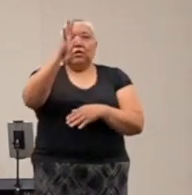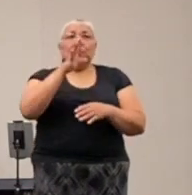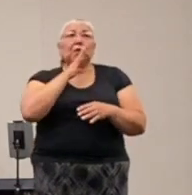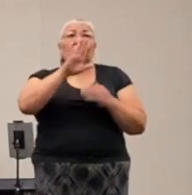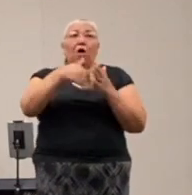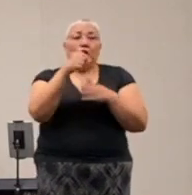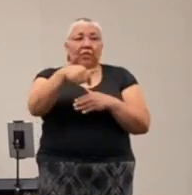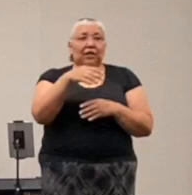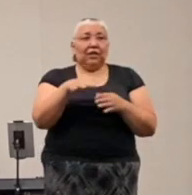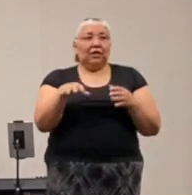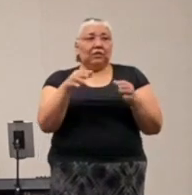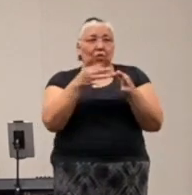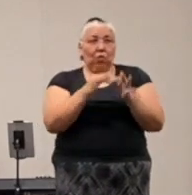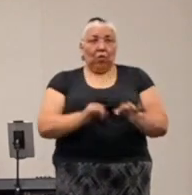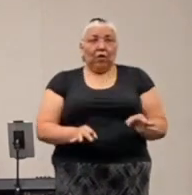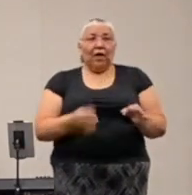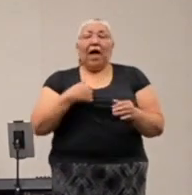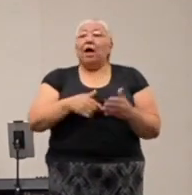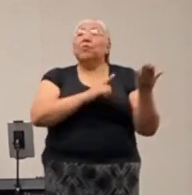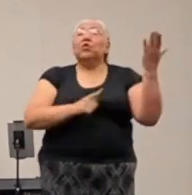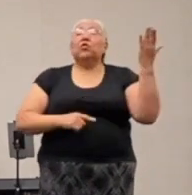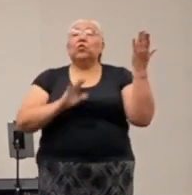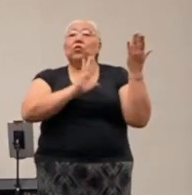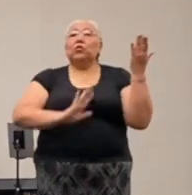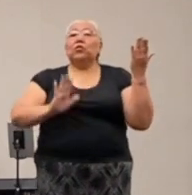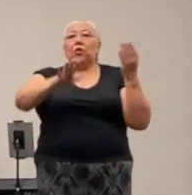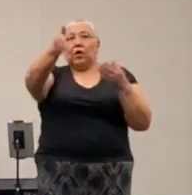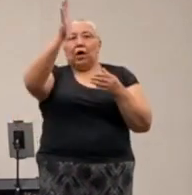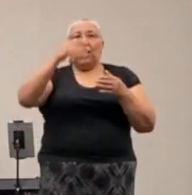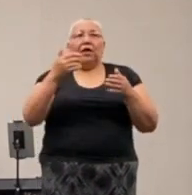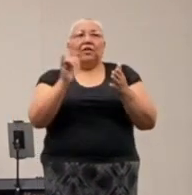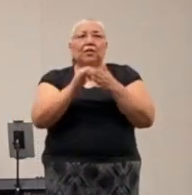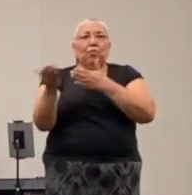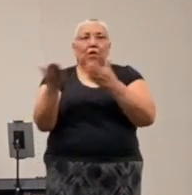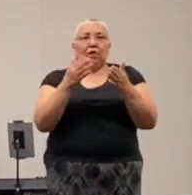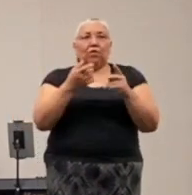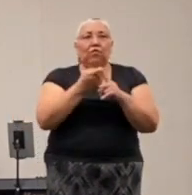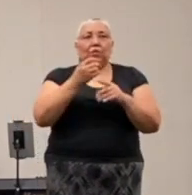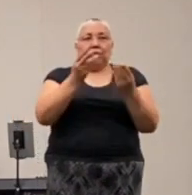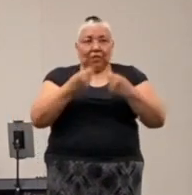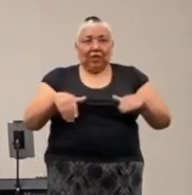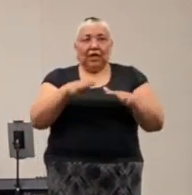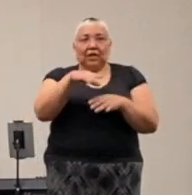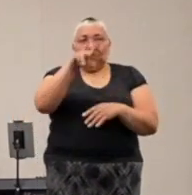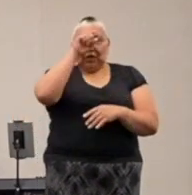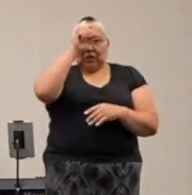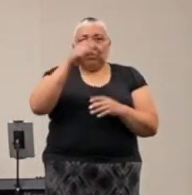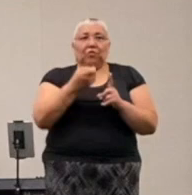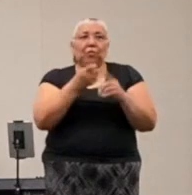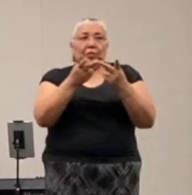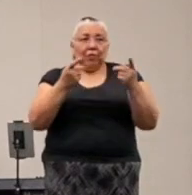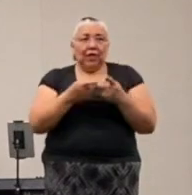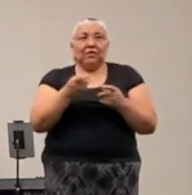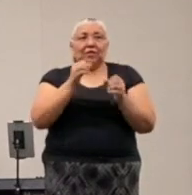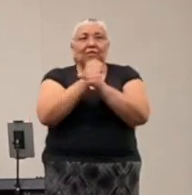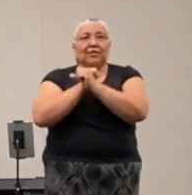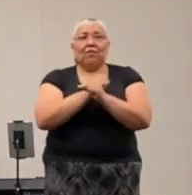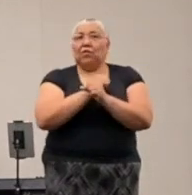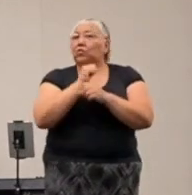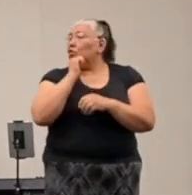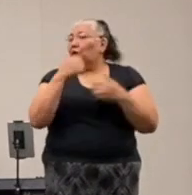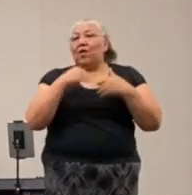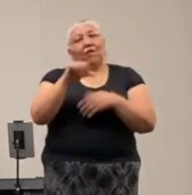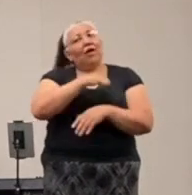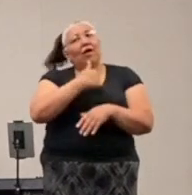these words. I am the Lord your God who brought you out of the land of Egypt, out of the place of slavery. Do not have